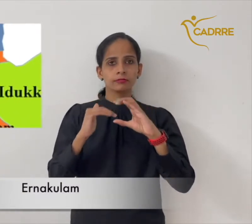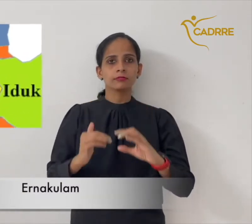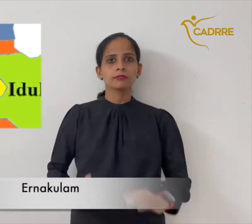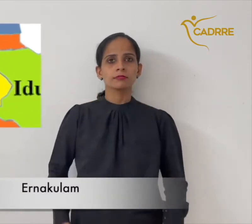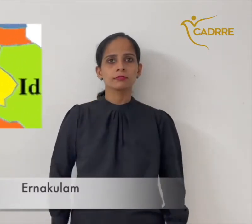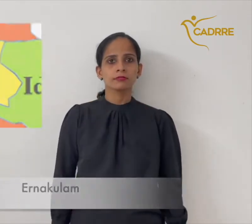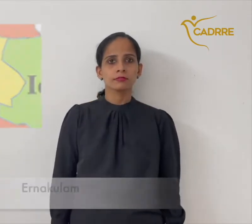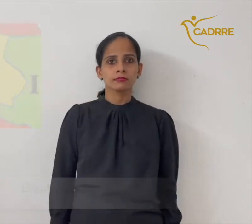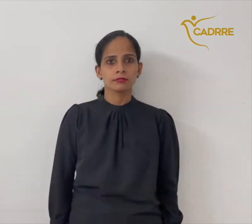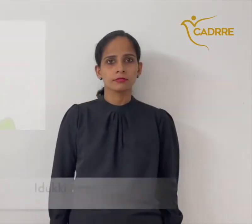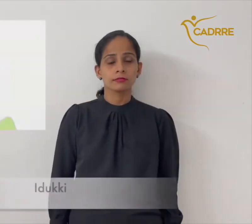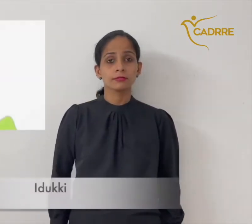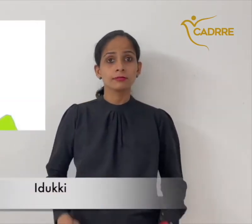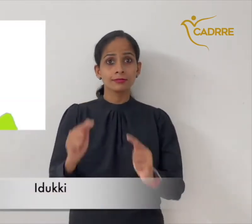Ernakulam,